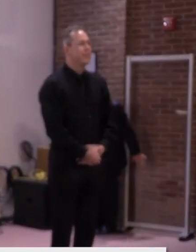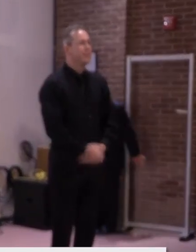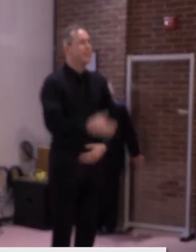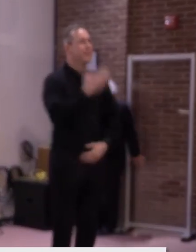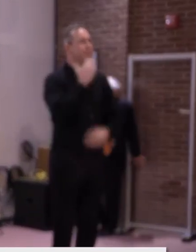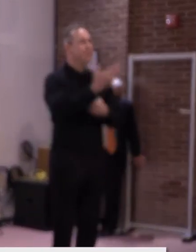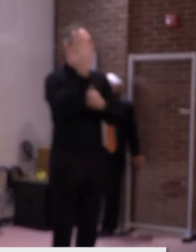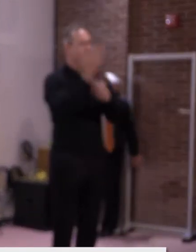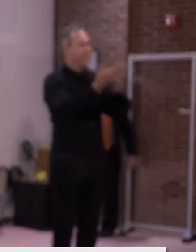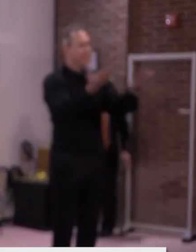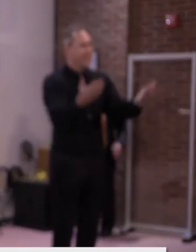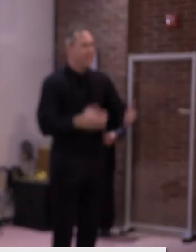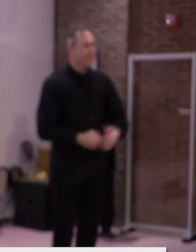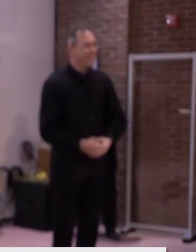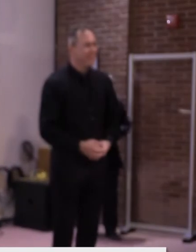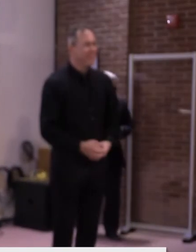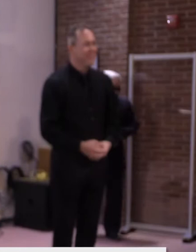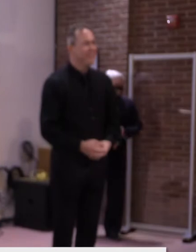Good morning, everyone.